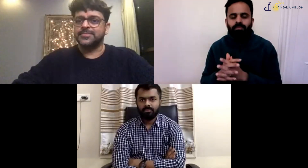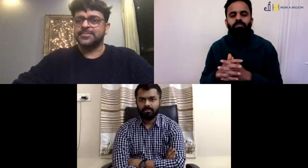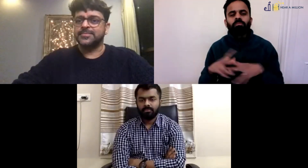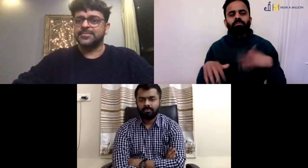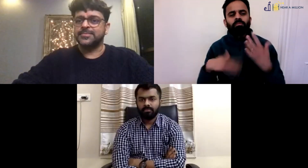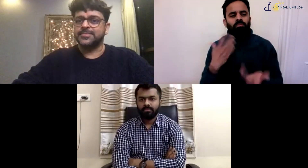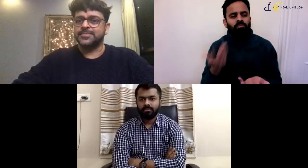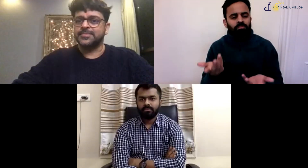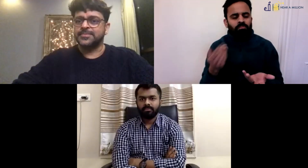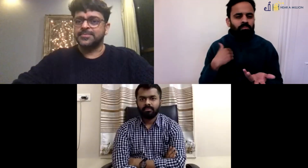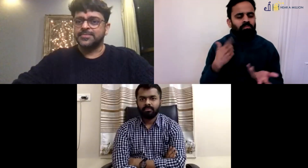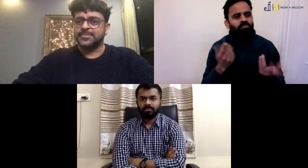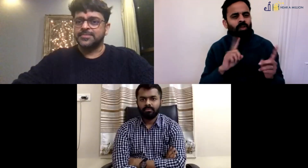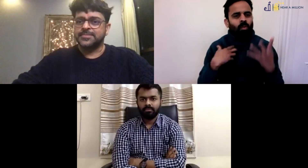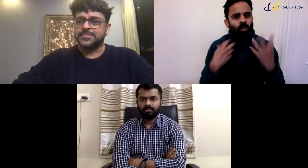good.